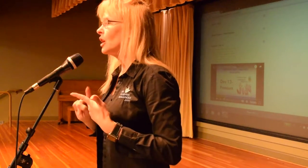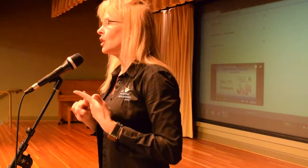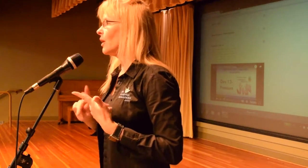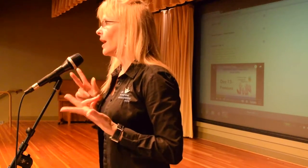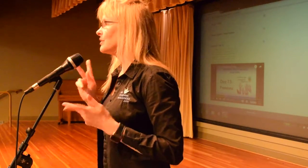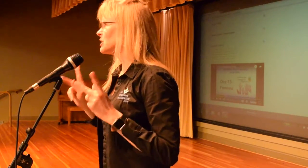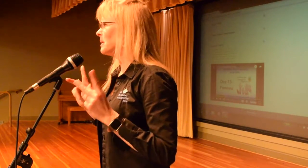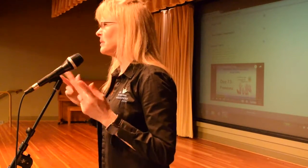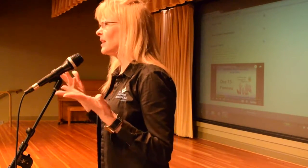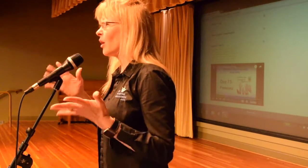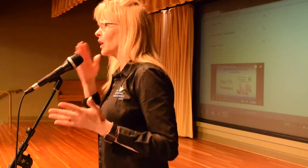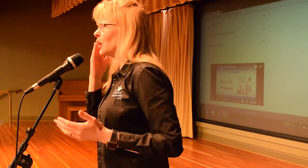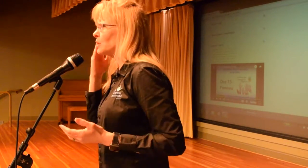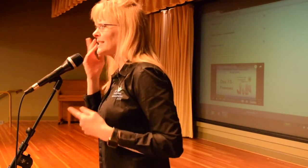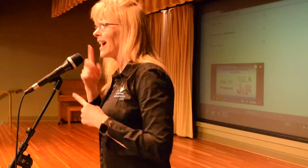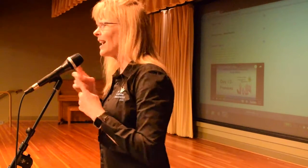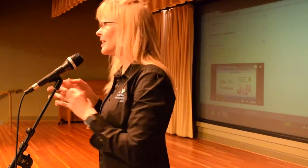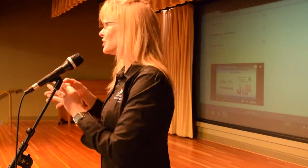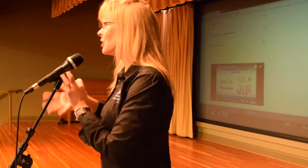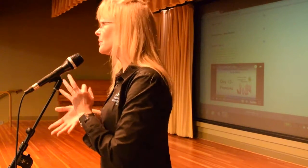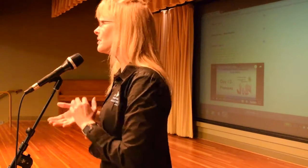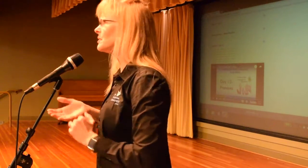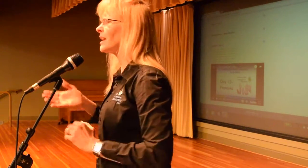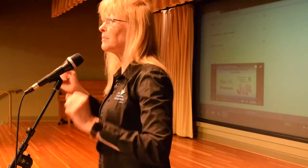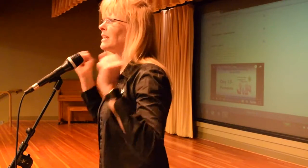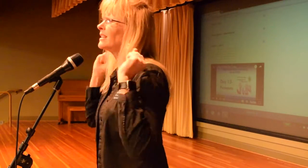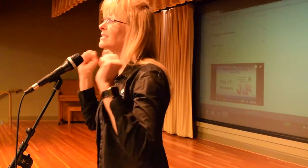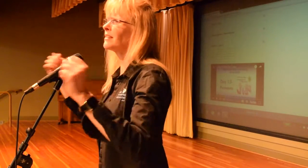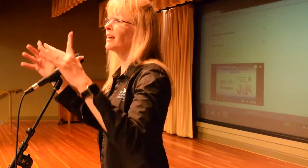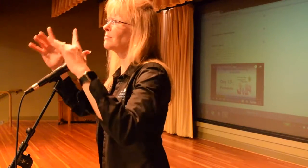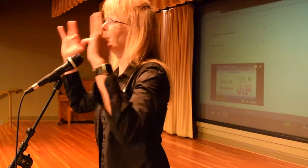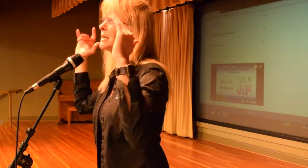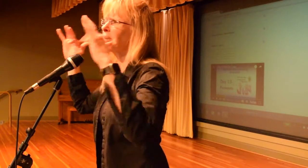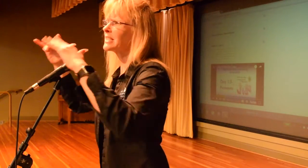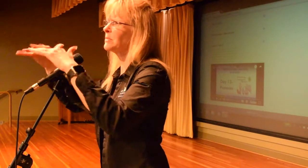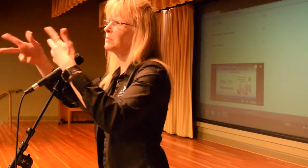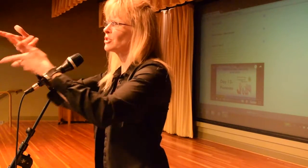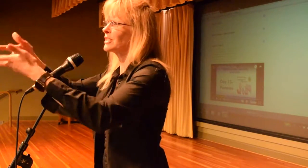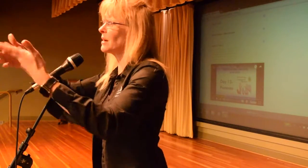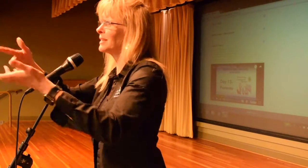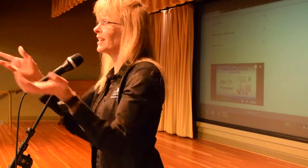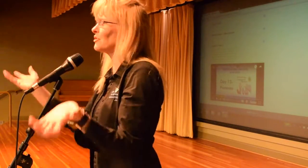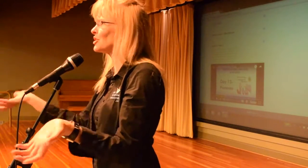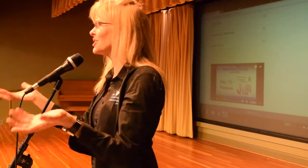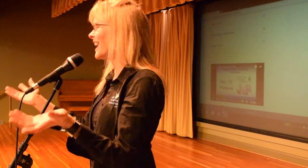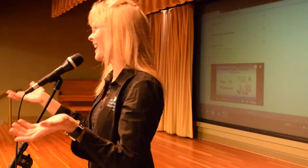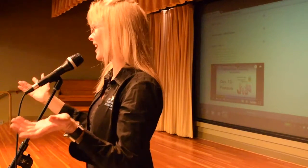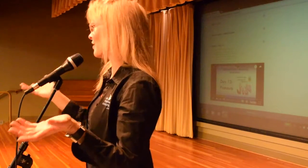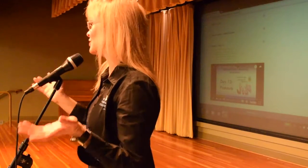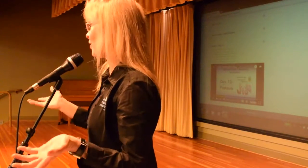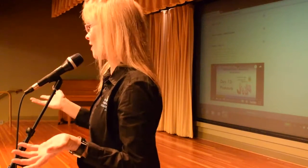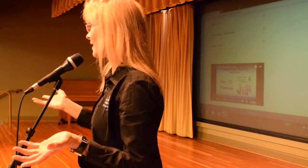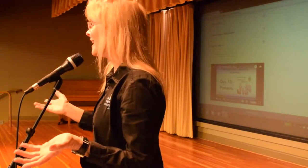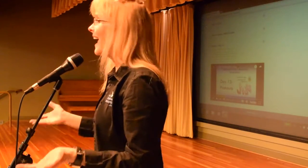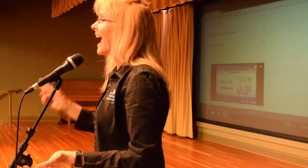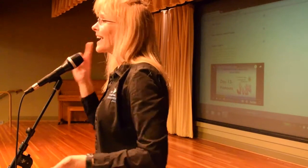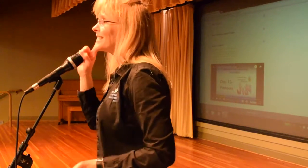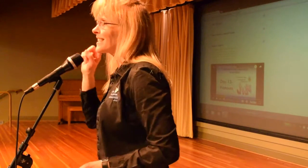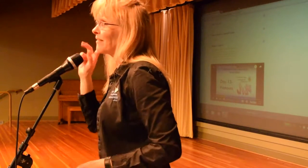you'll have just people that already know sign, interpreters. I mean, it's a big mix of people just coming together just to hang out and talk. And the deaf